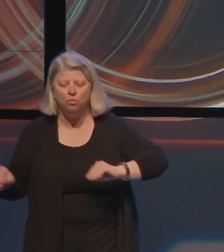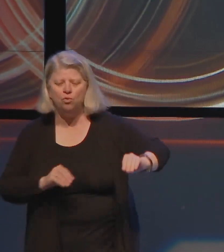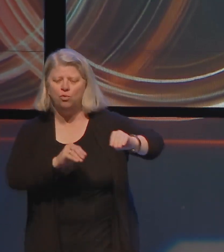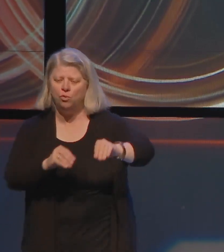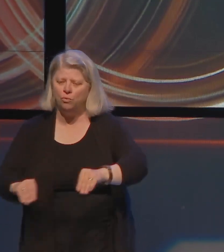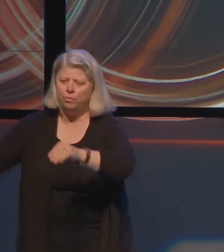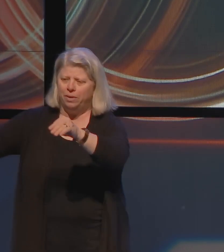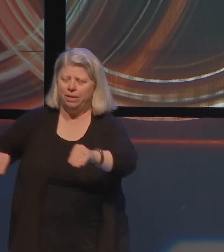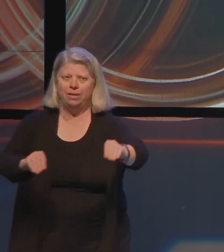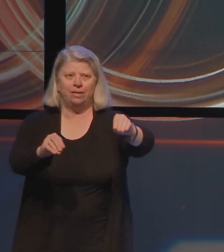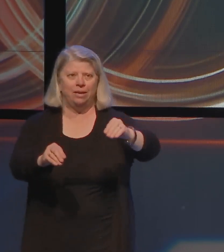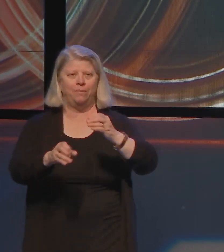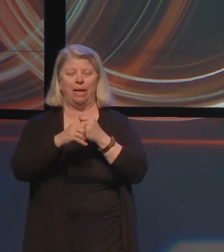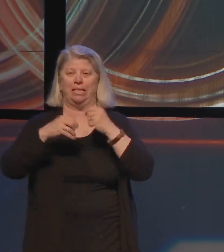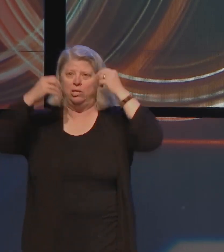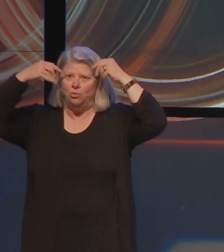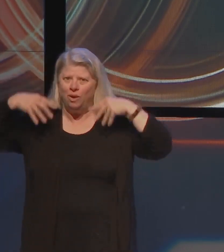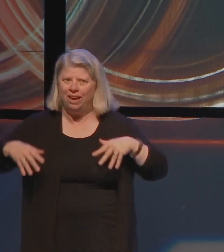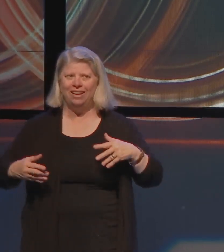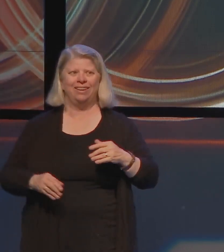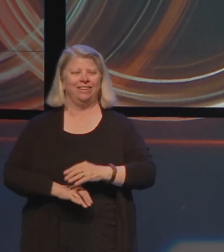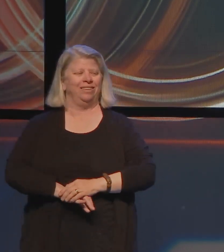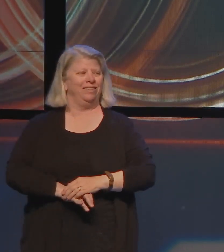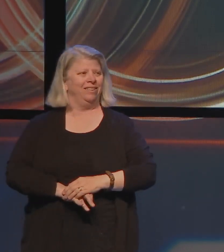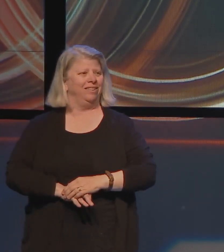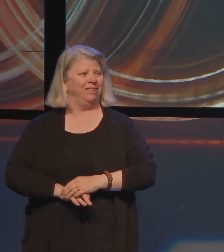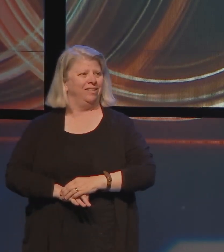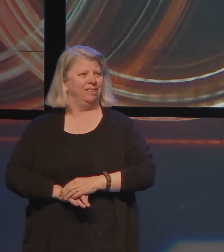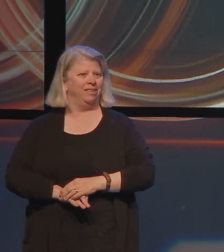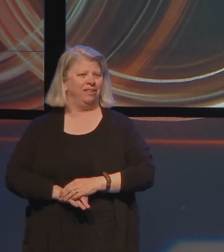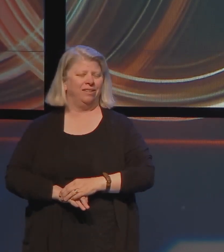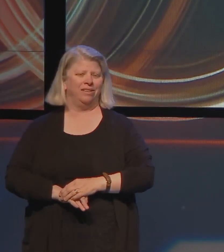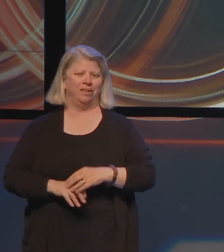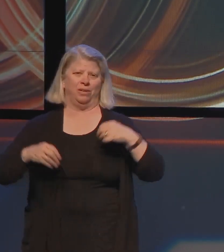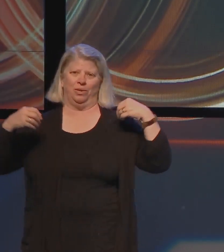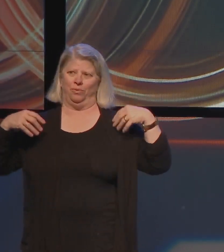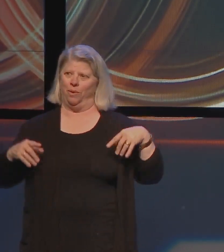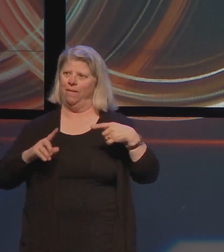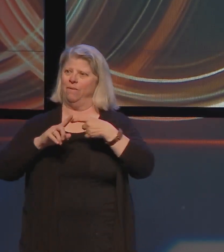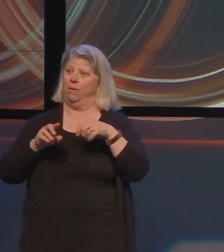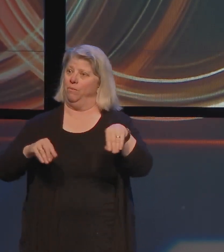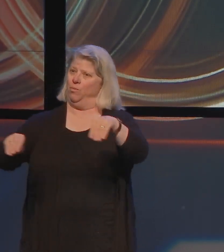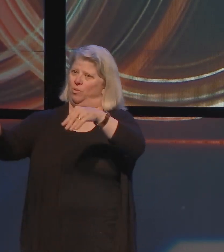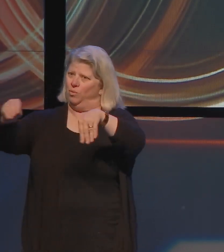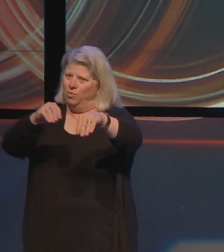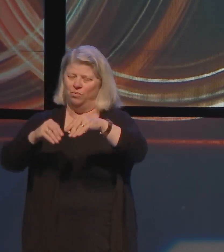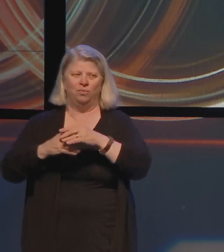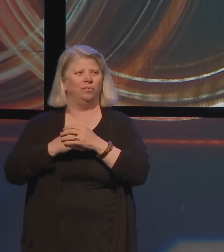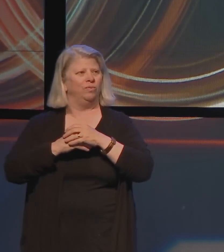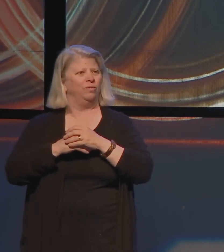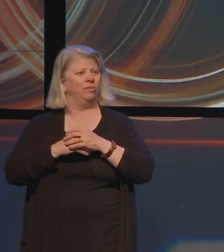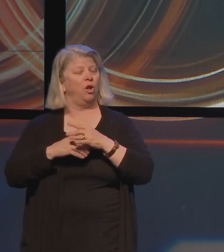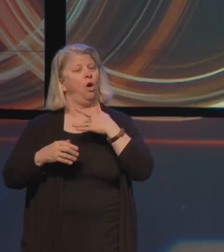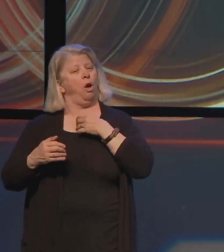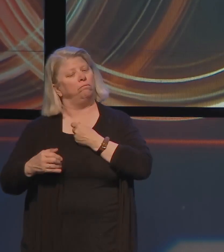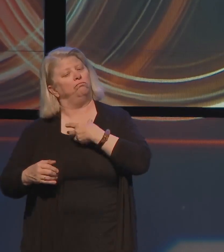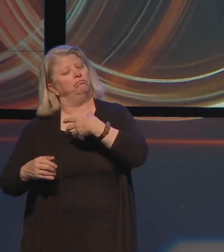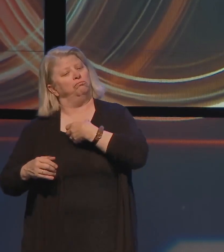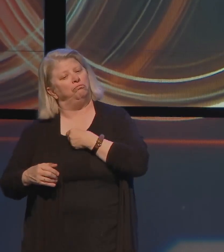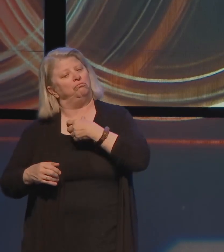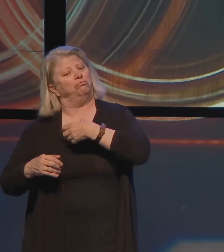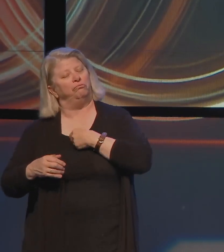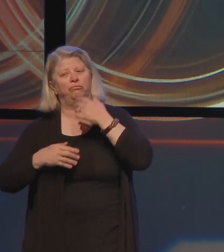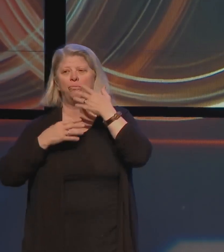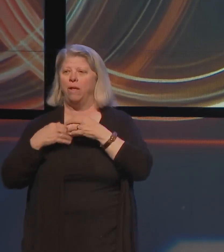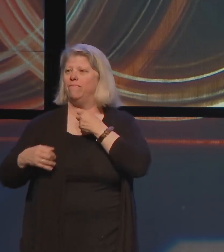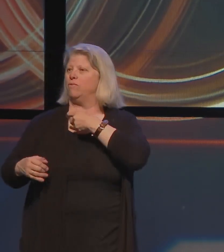that produces the little sweat beads, right? The sweat that comes from movement, right? That gets the heart flowing, gets the